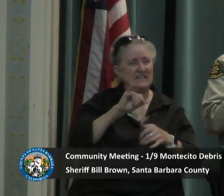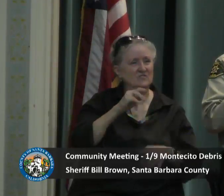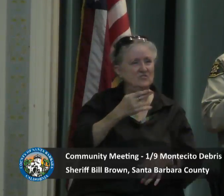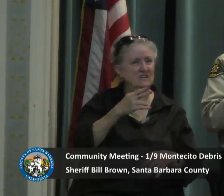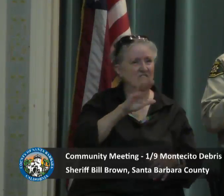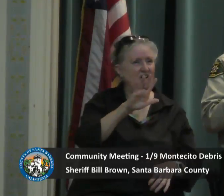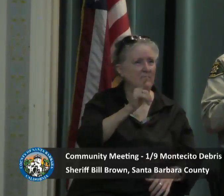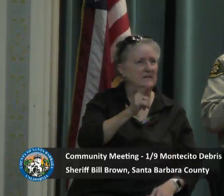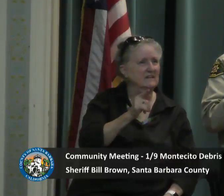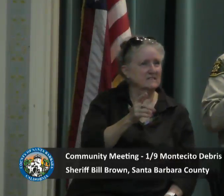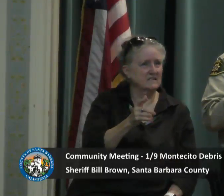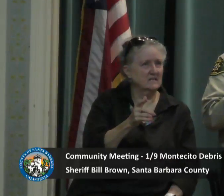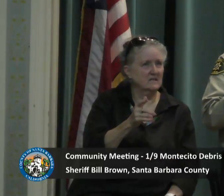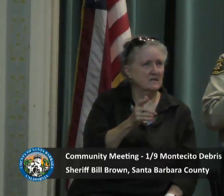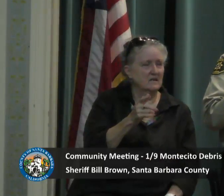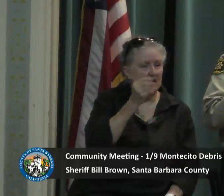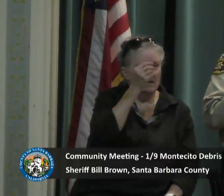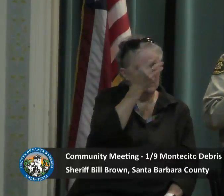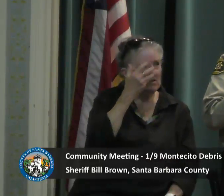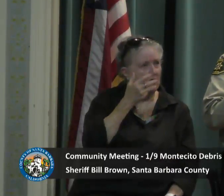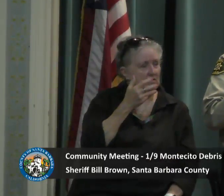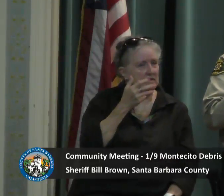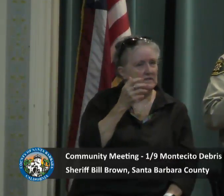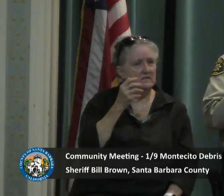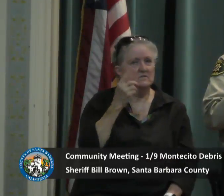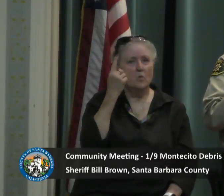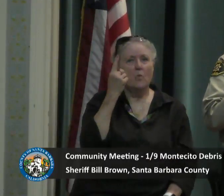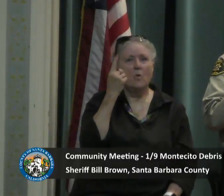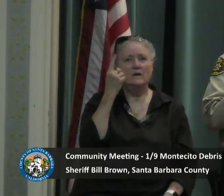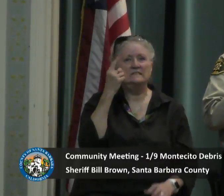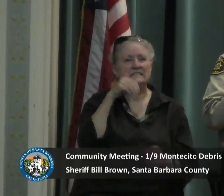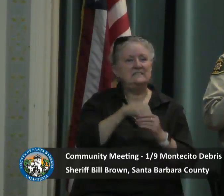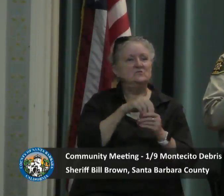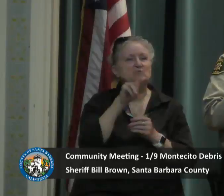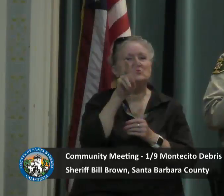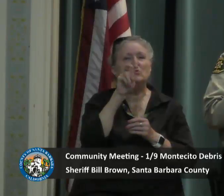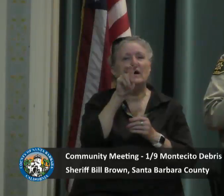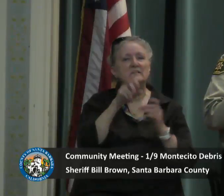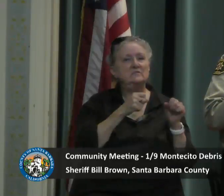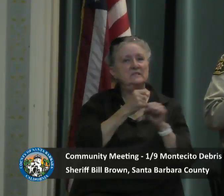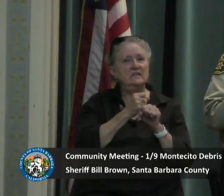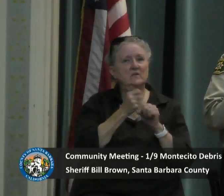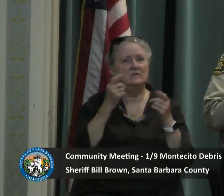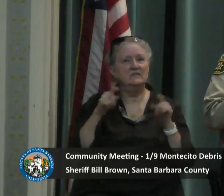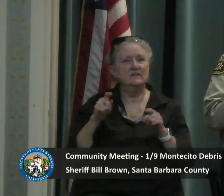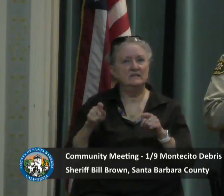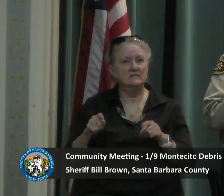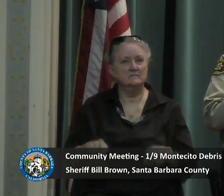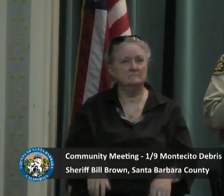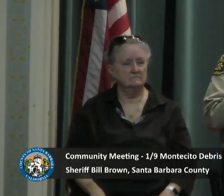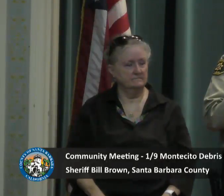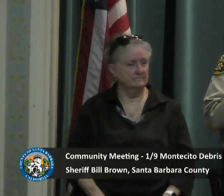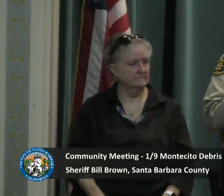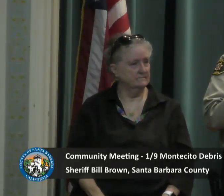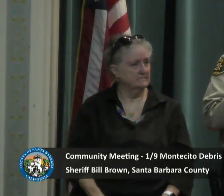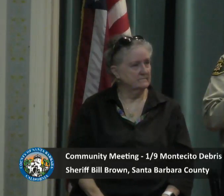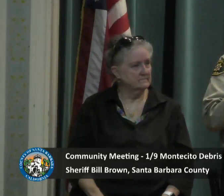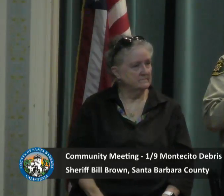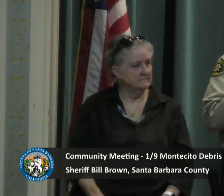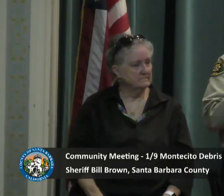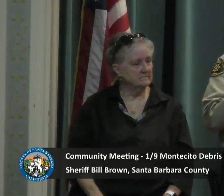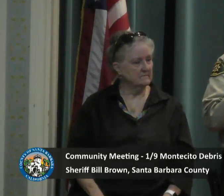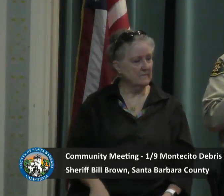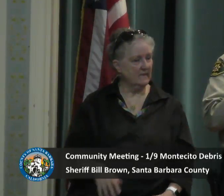that we are told by scientists is a once in 200 year event. And as